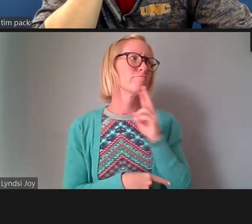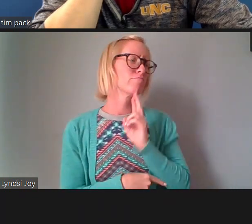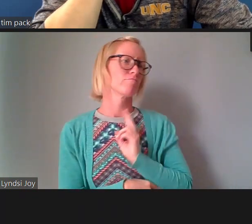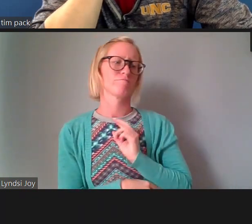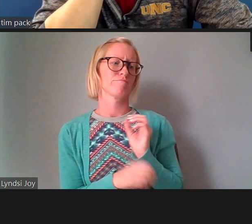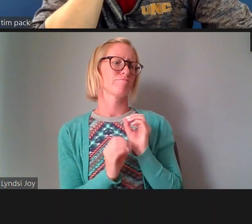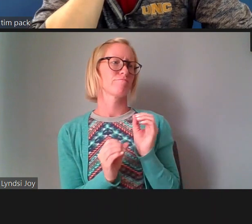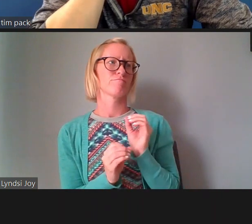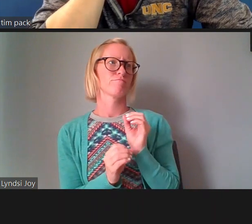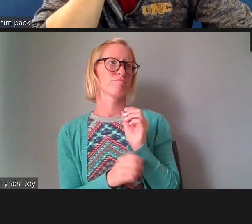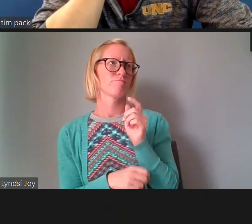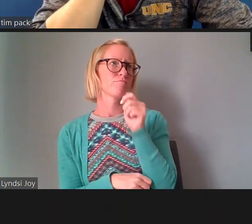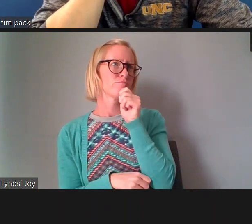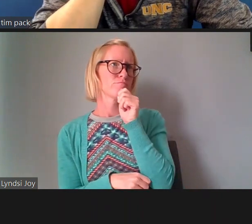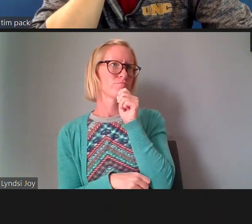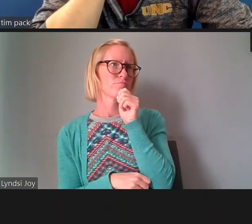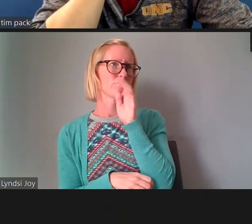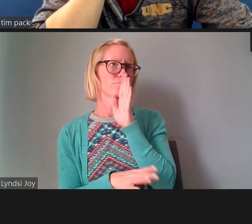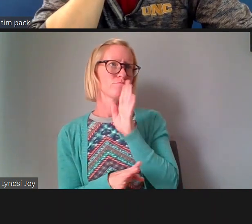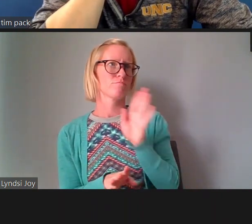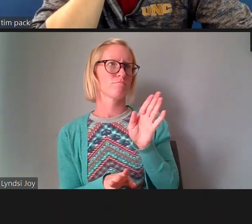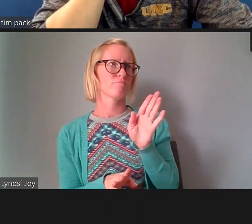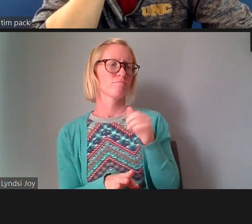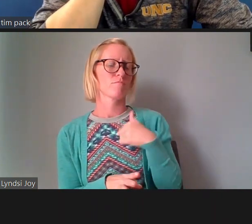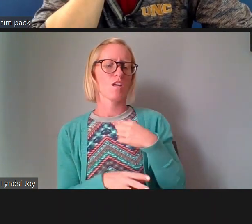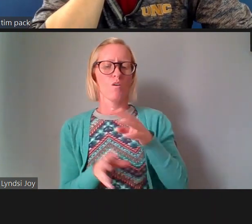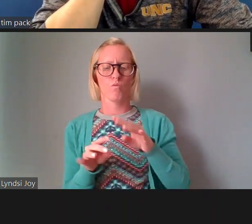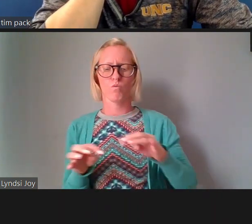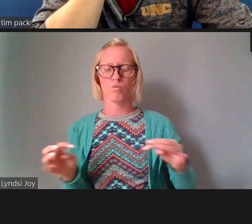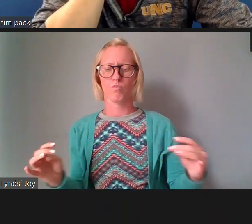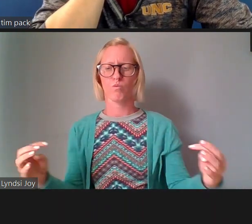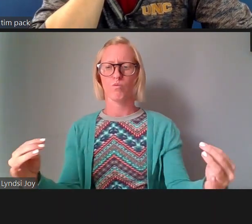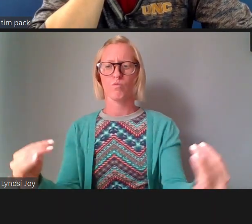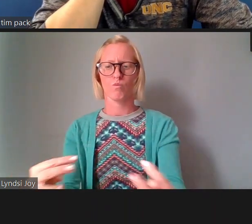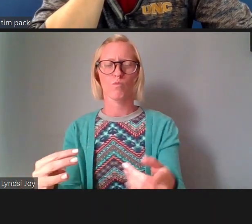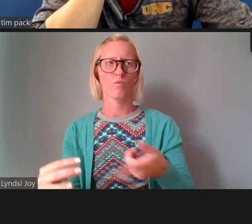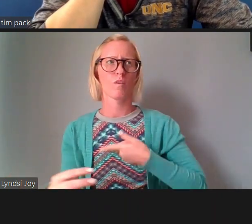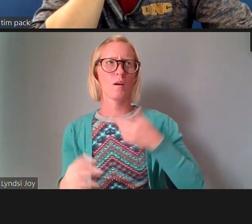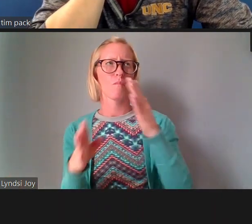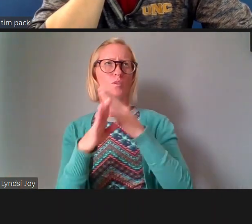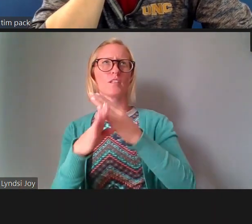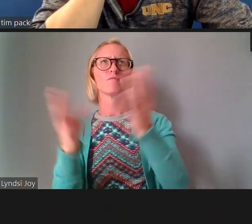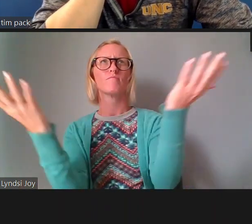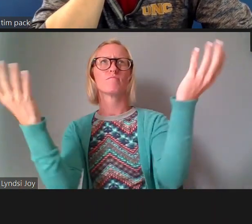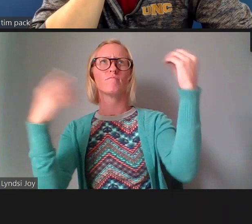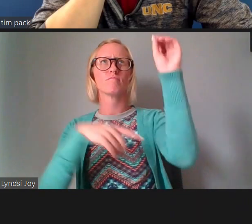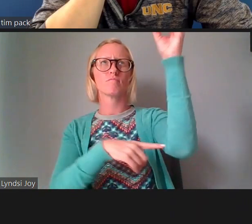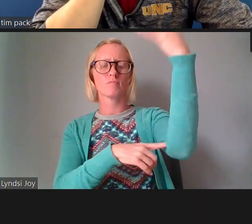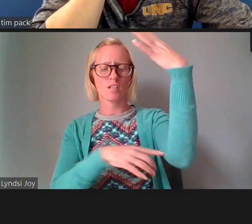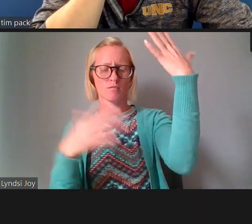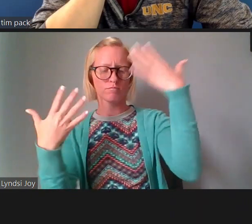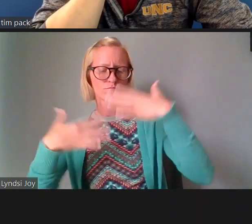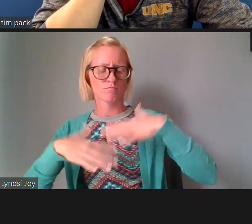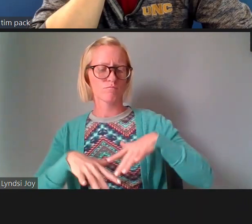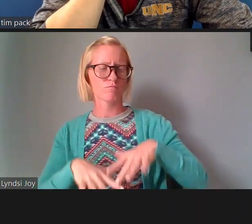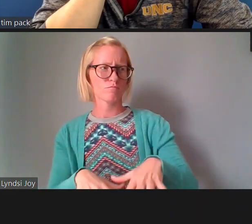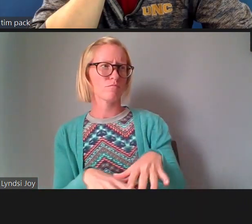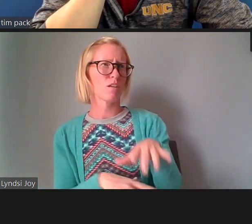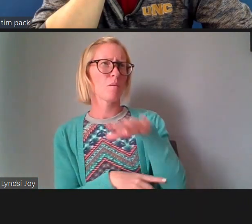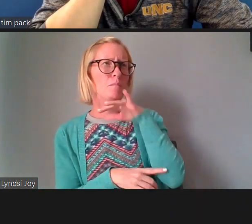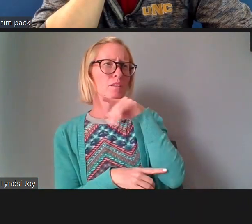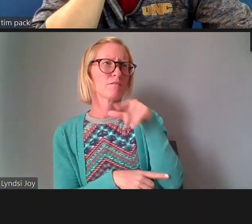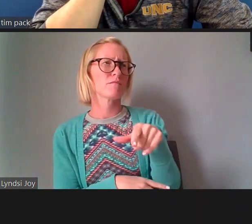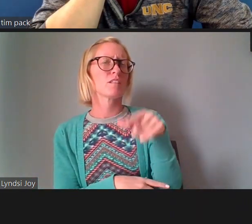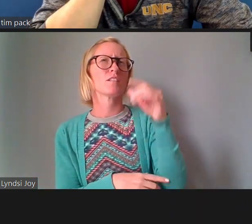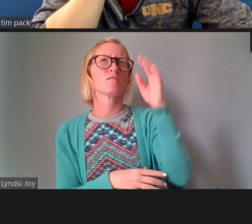nothing. Here was a coral island, protected from the sun, ignoring Piggy's ill-omened talk. He dreamed